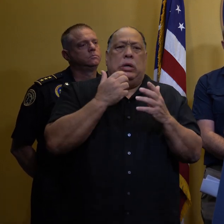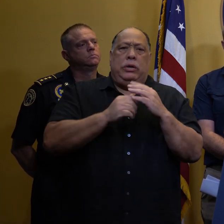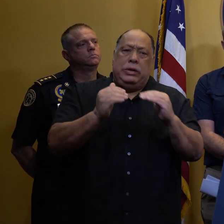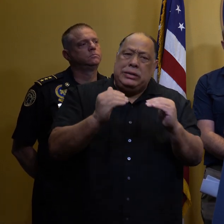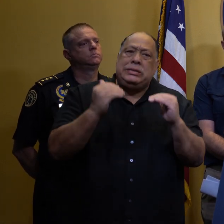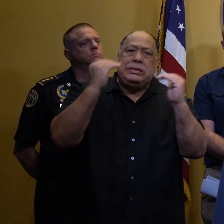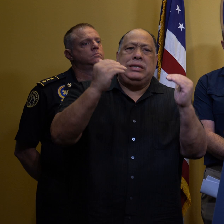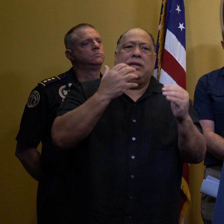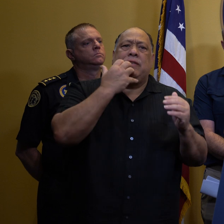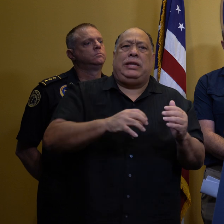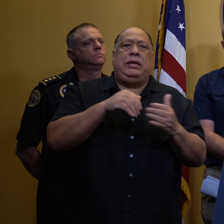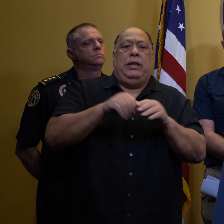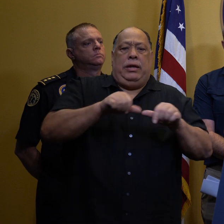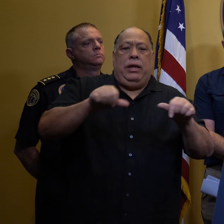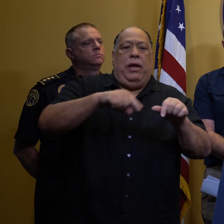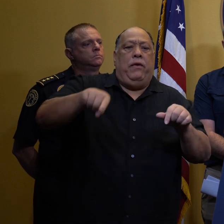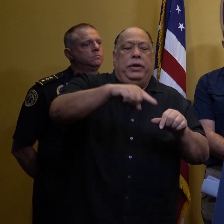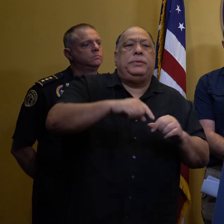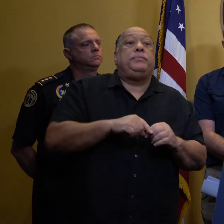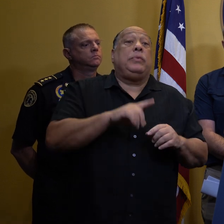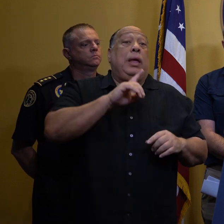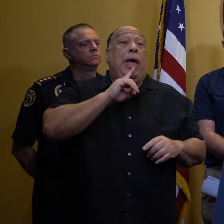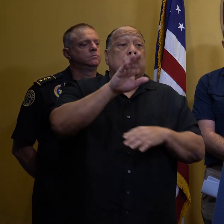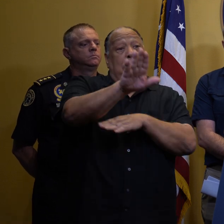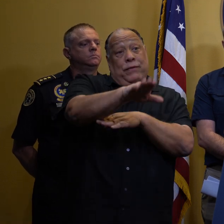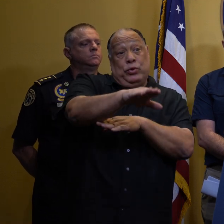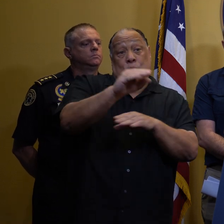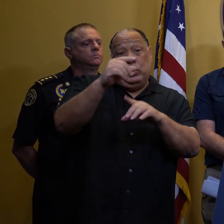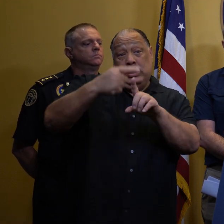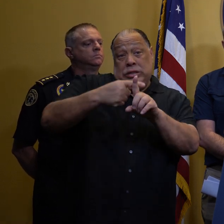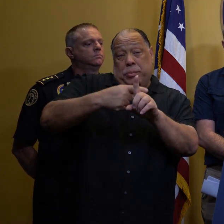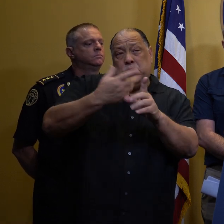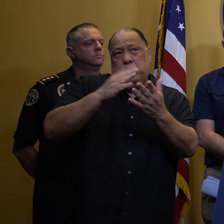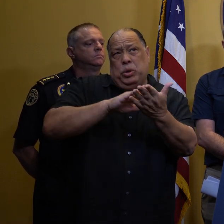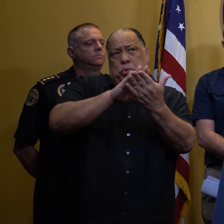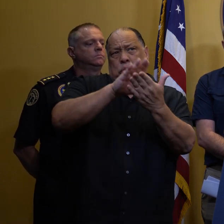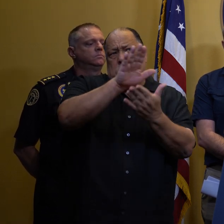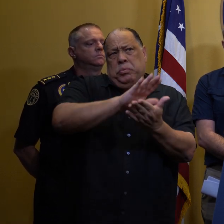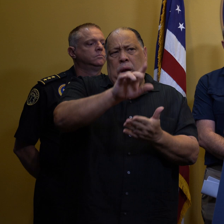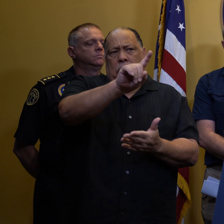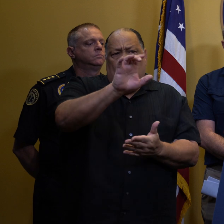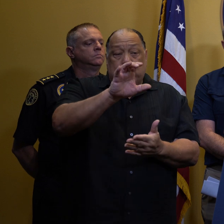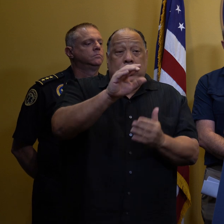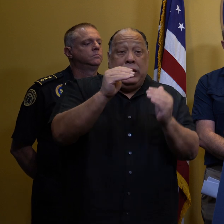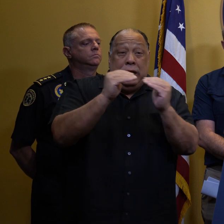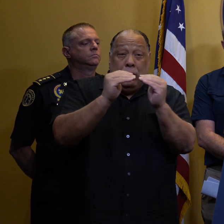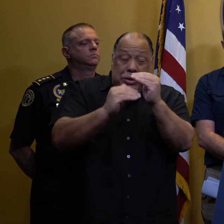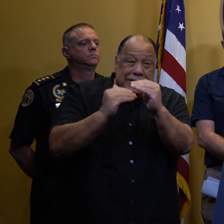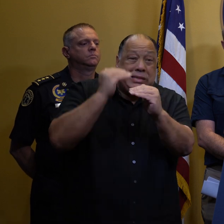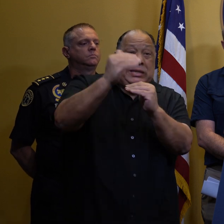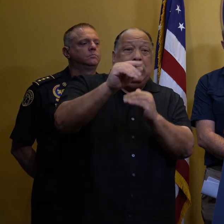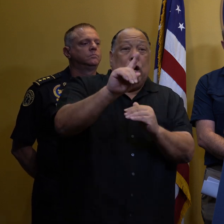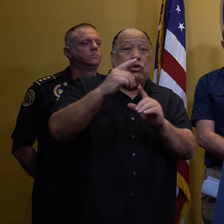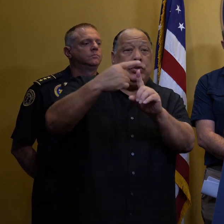heat here in the area. The actual afternoon temperatures may approach 100 or even equal or exceed 100